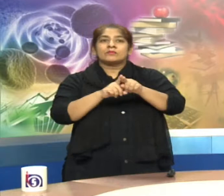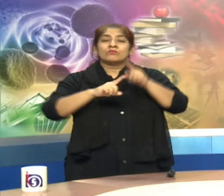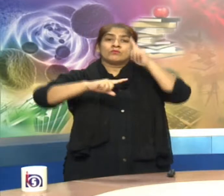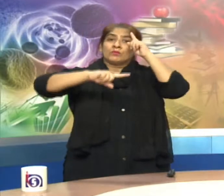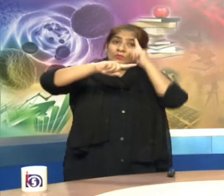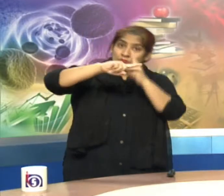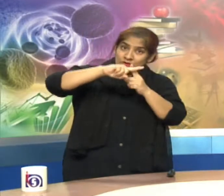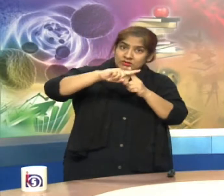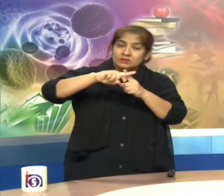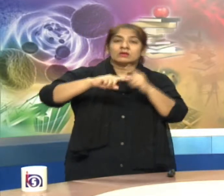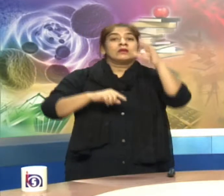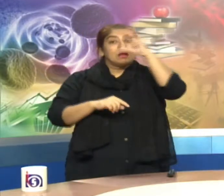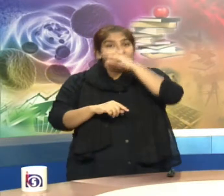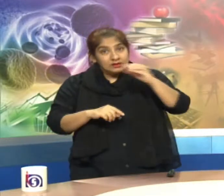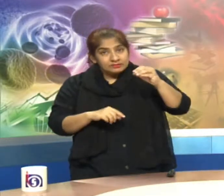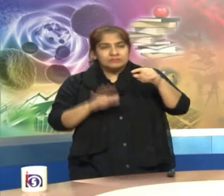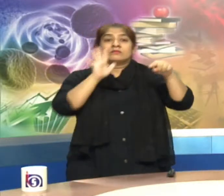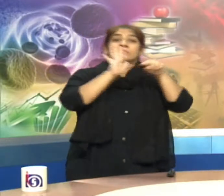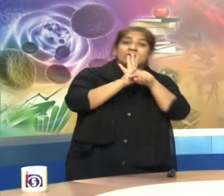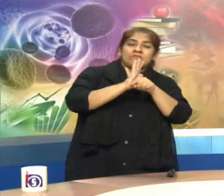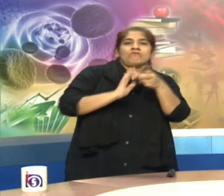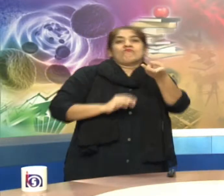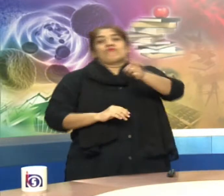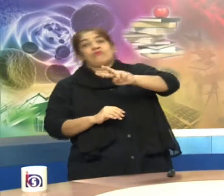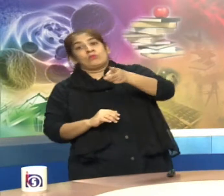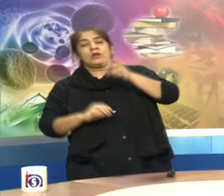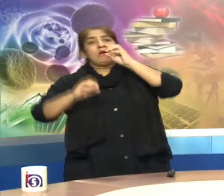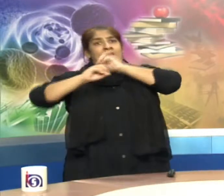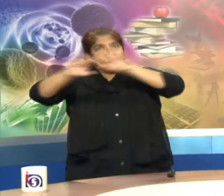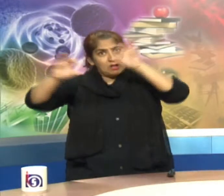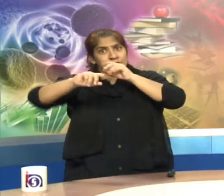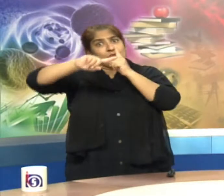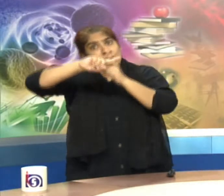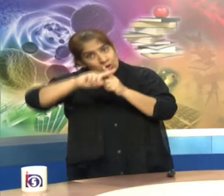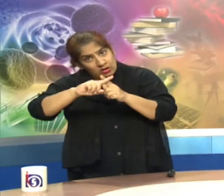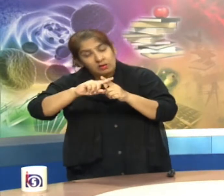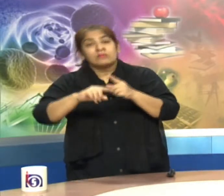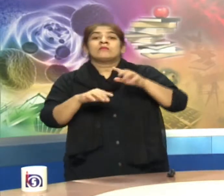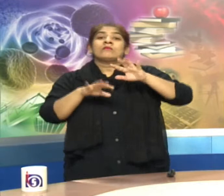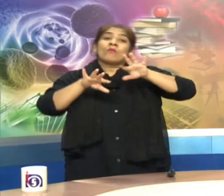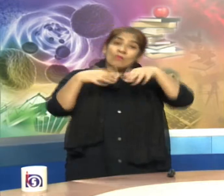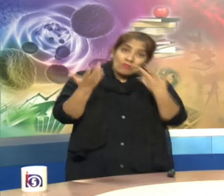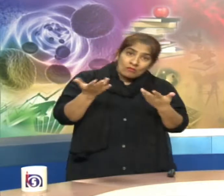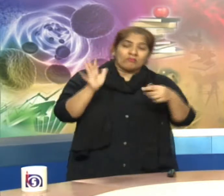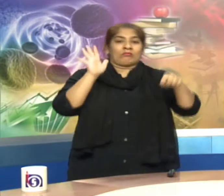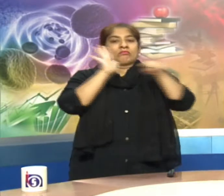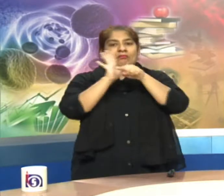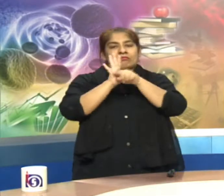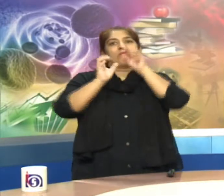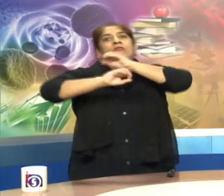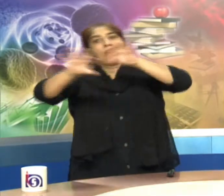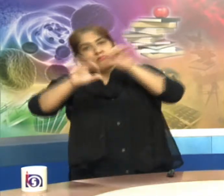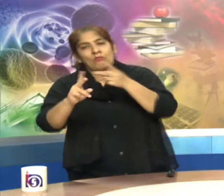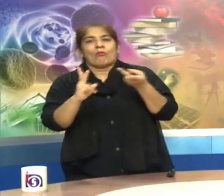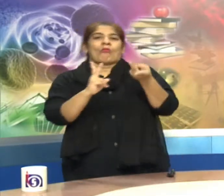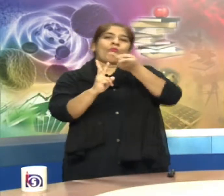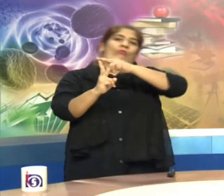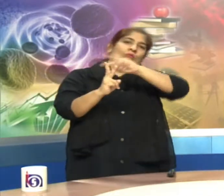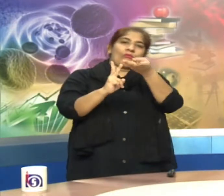and on the basis of purpose, publicity is both ways, positive as well as